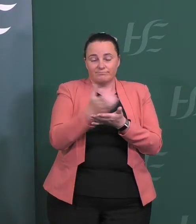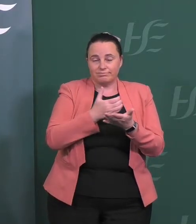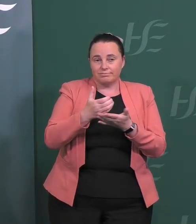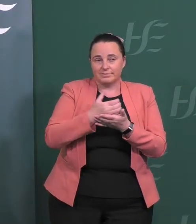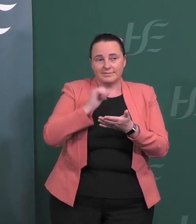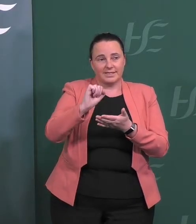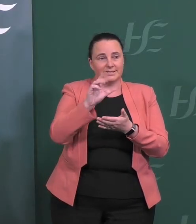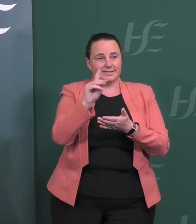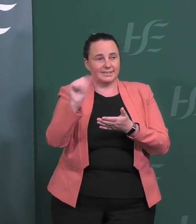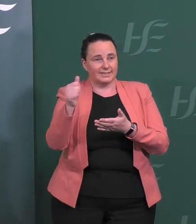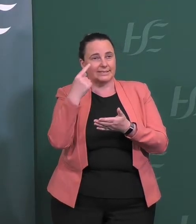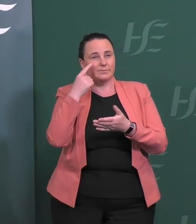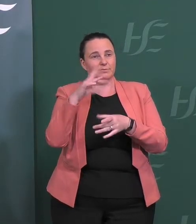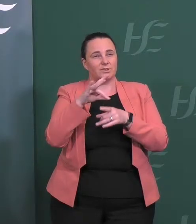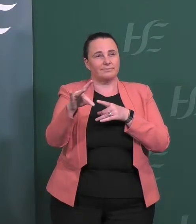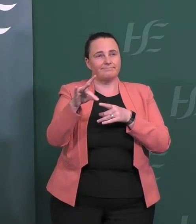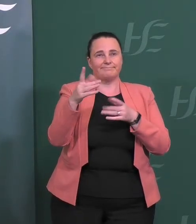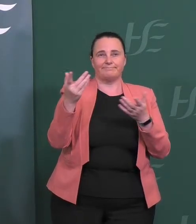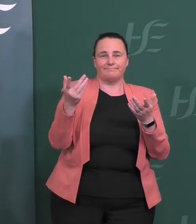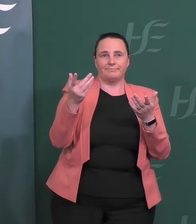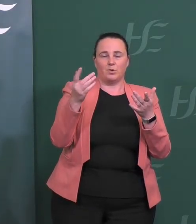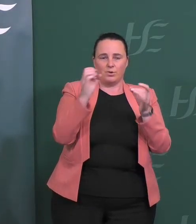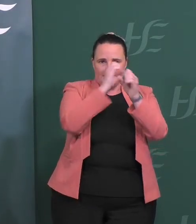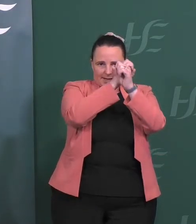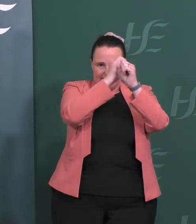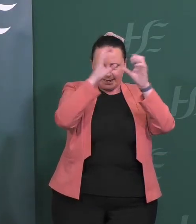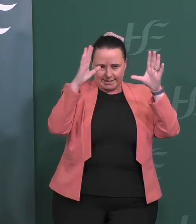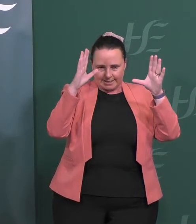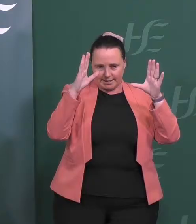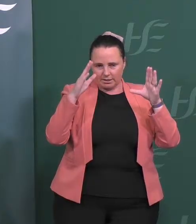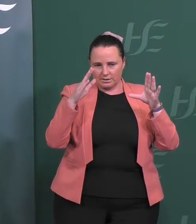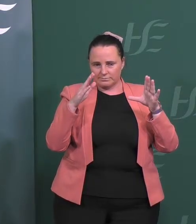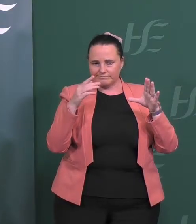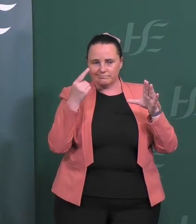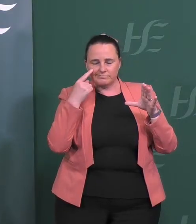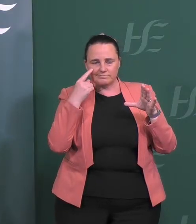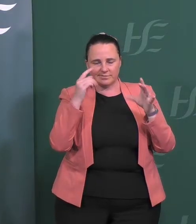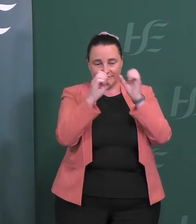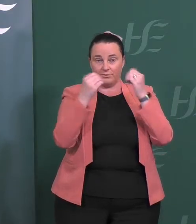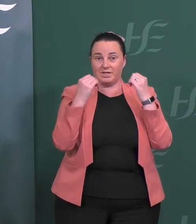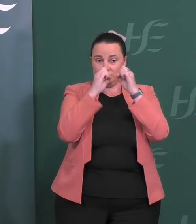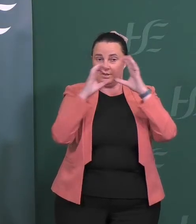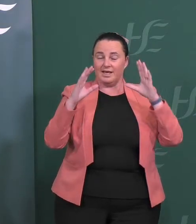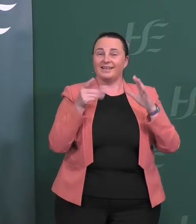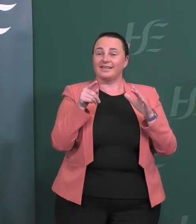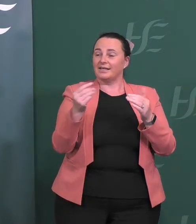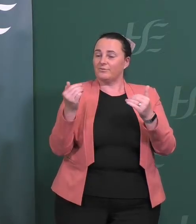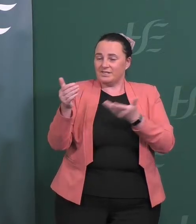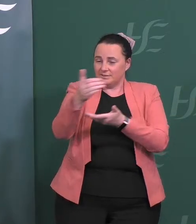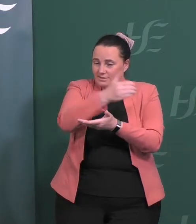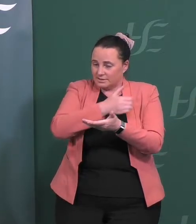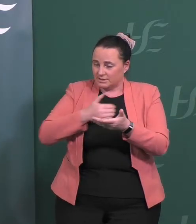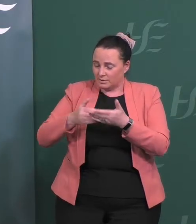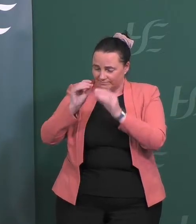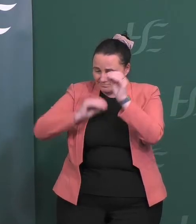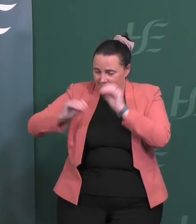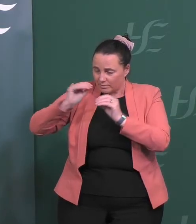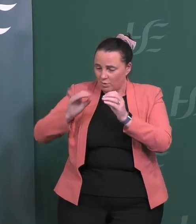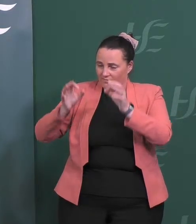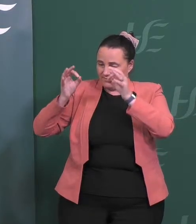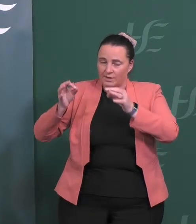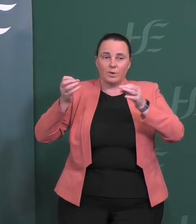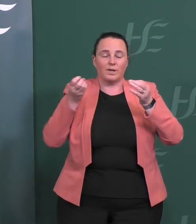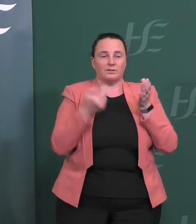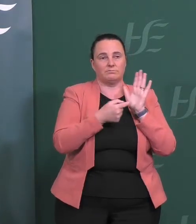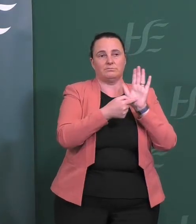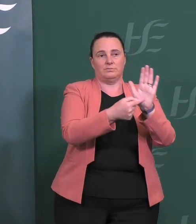to try provide us with some further insights as we move through Delta. And we will present much of that data as we have it finalised. But just